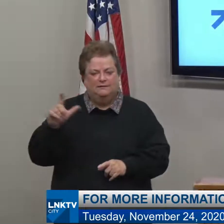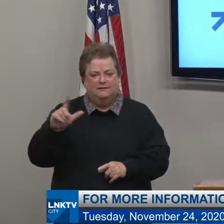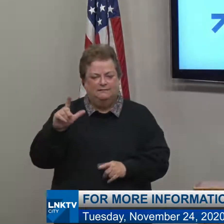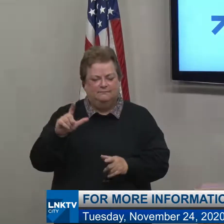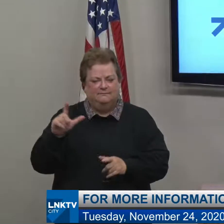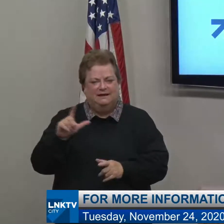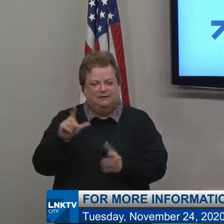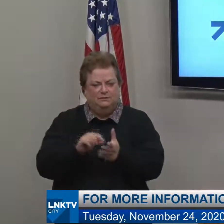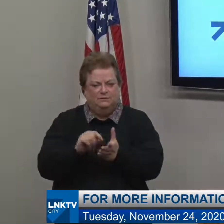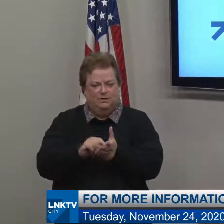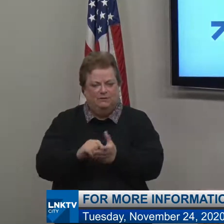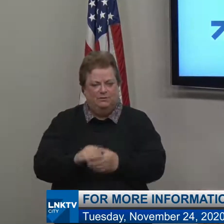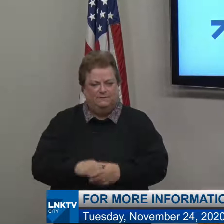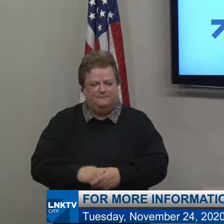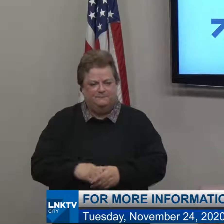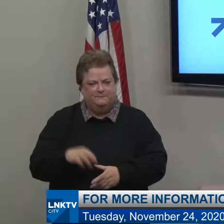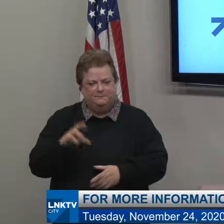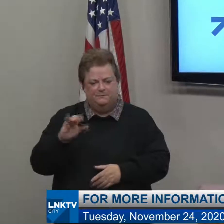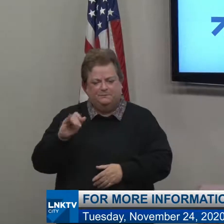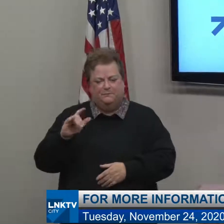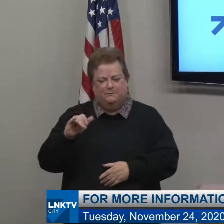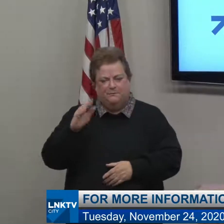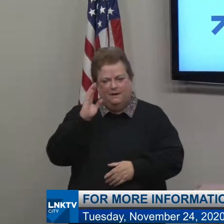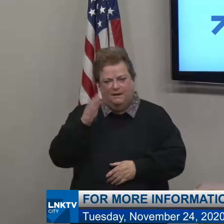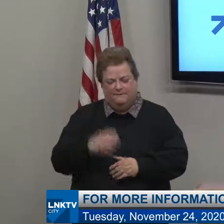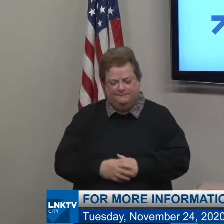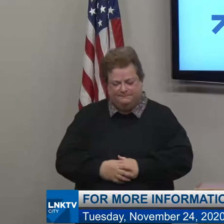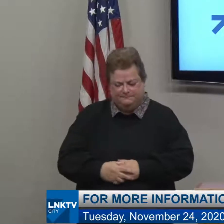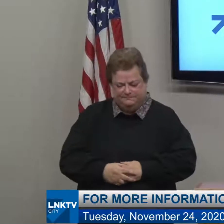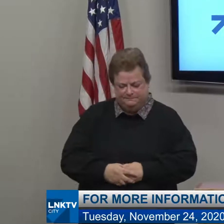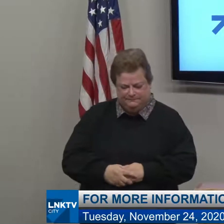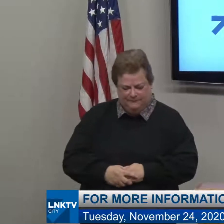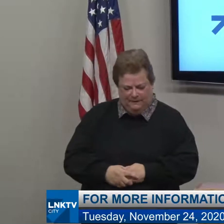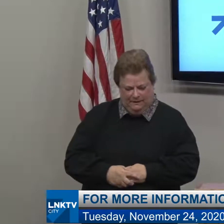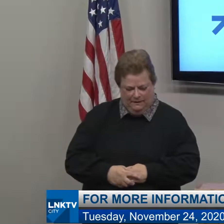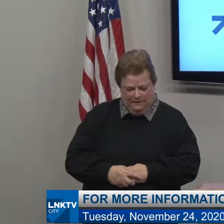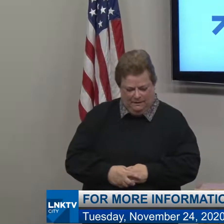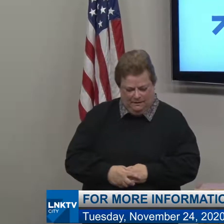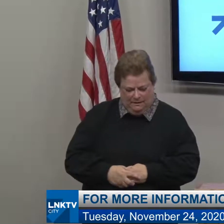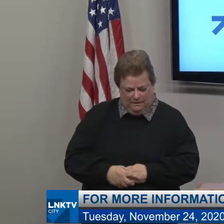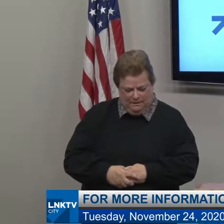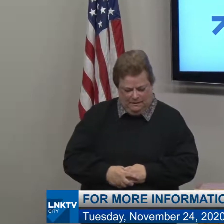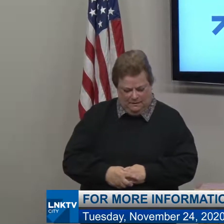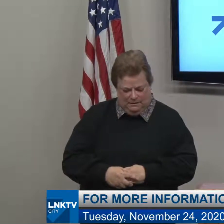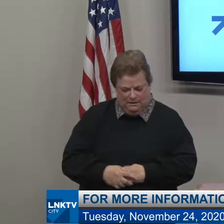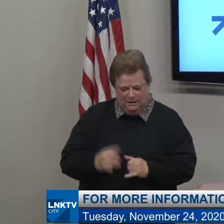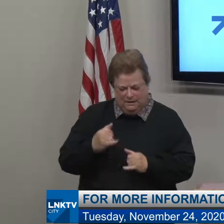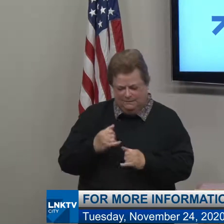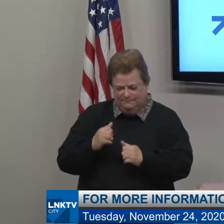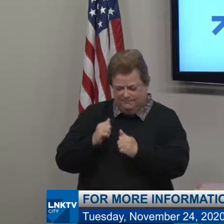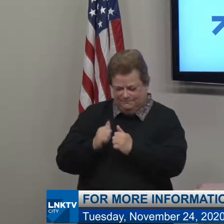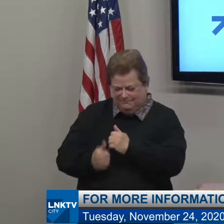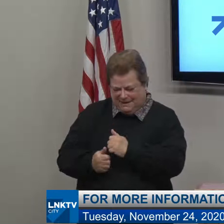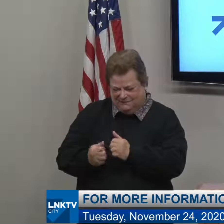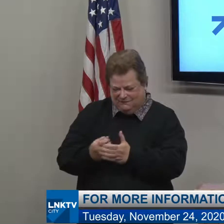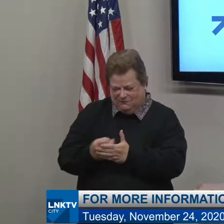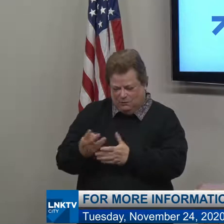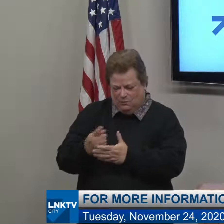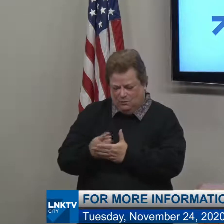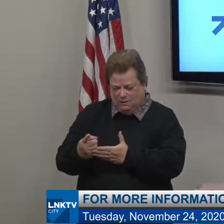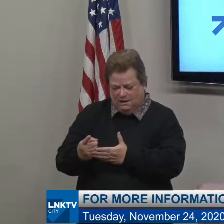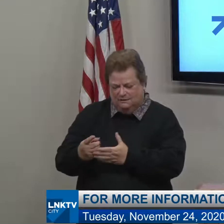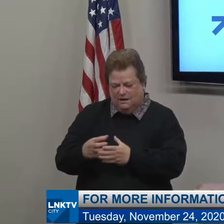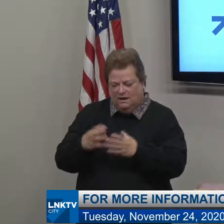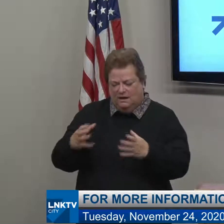Hi, Riley. Hi, Mayor. In the last few weeks, a lot has been said,